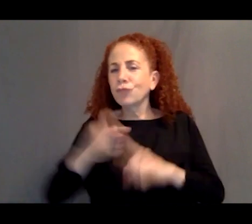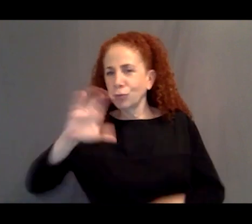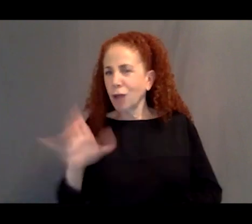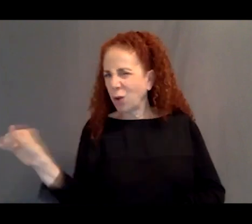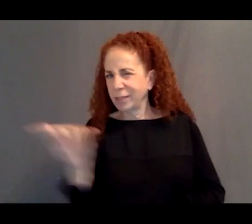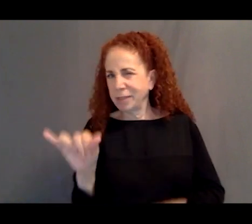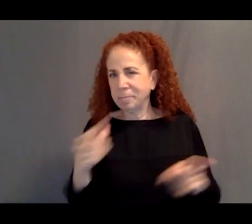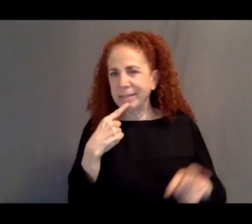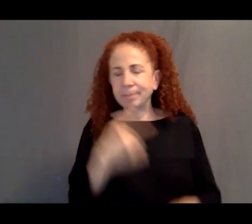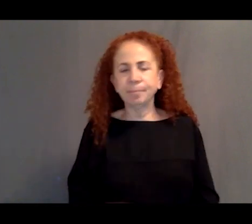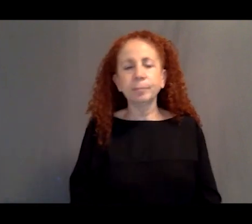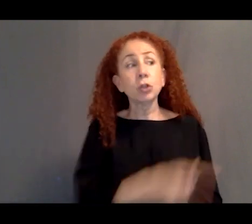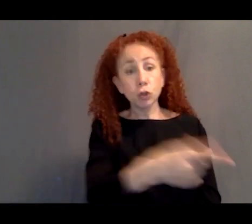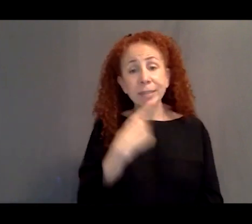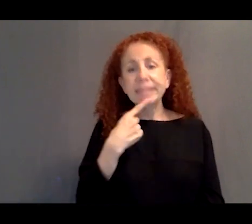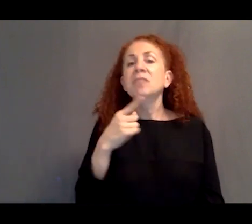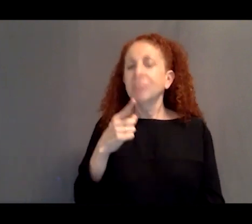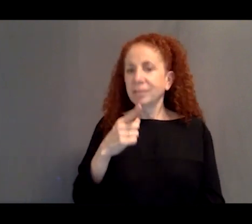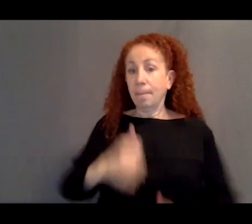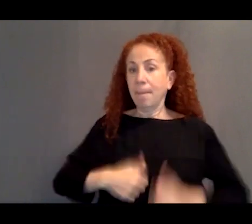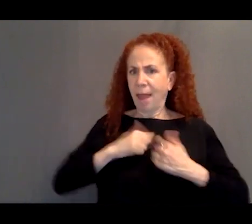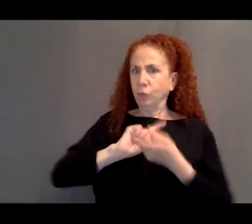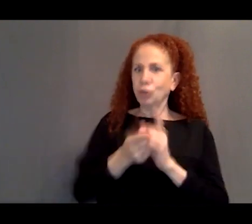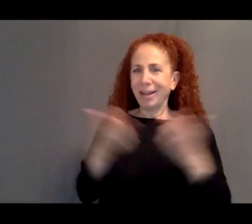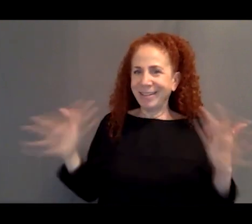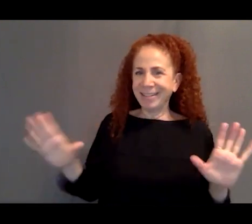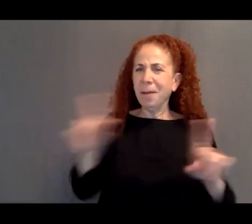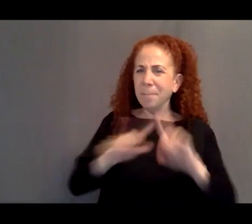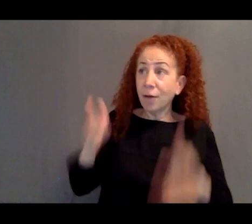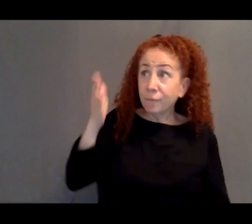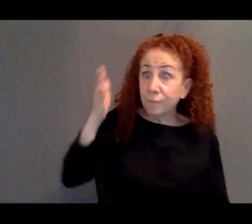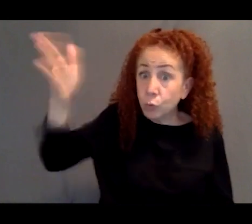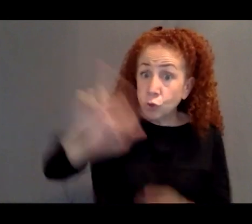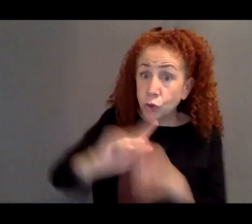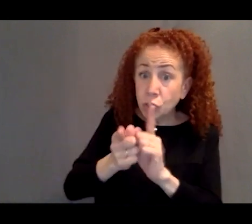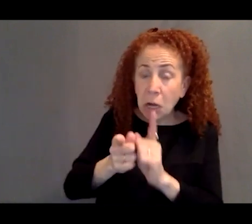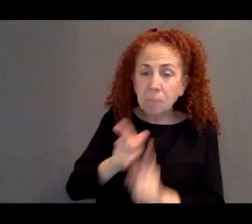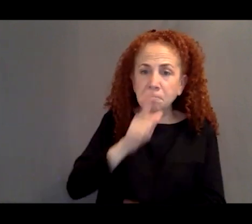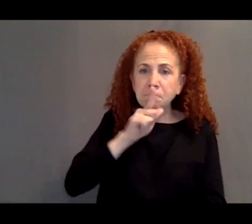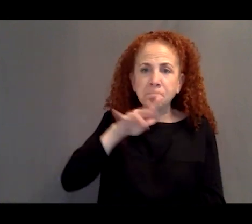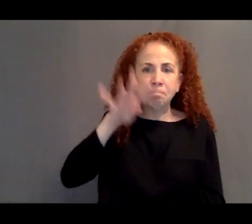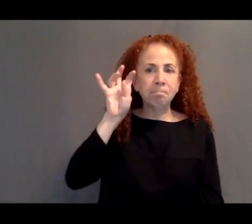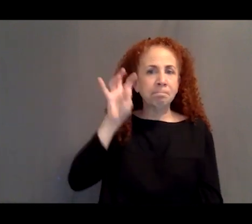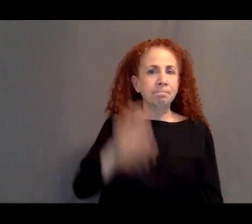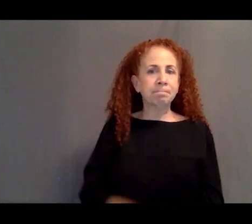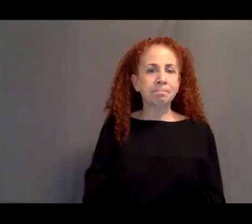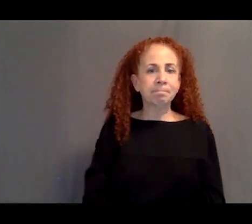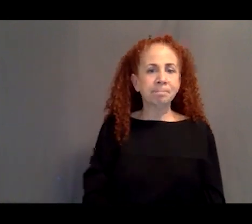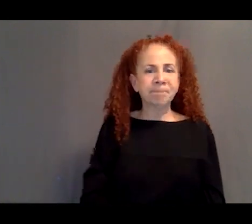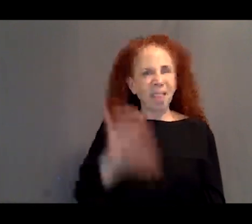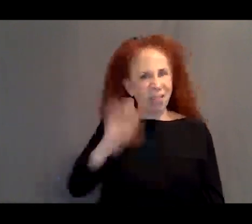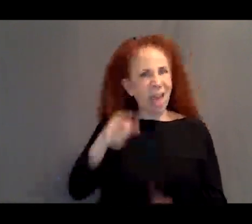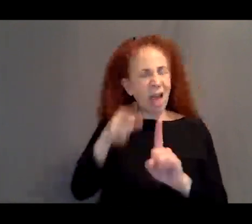earlier. She says, yeah, it changes life, but I don't know if it really changes the future for me. And that I think that is